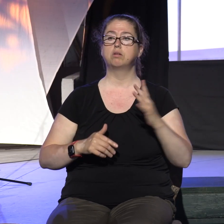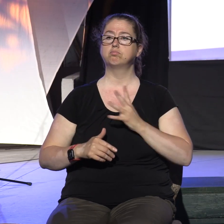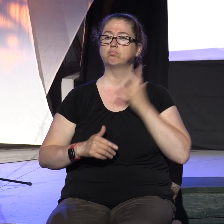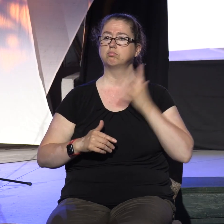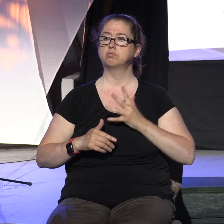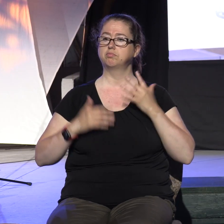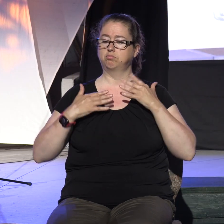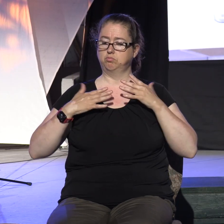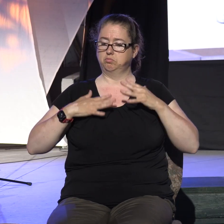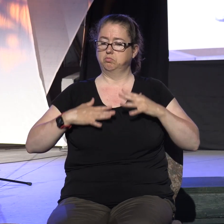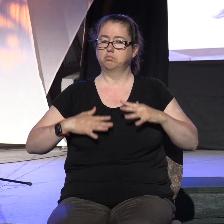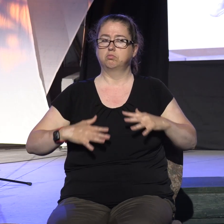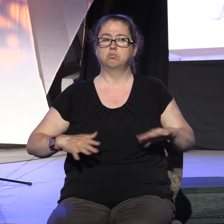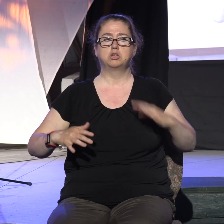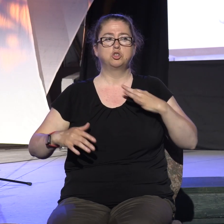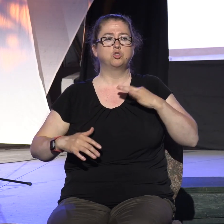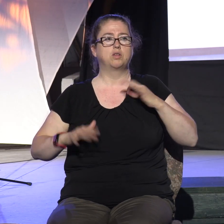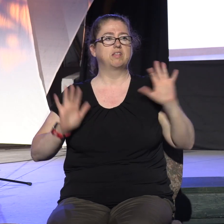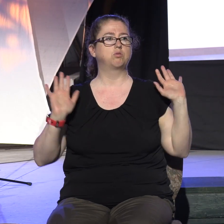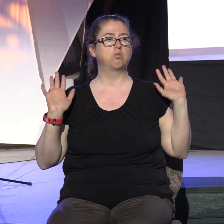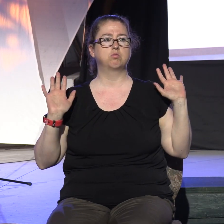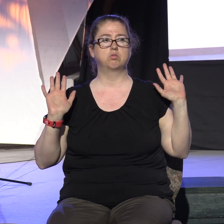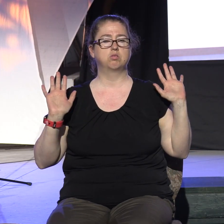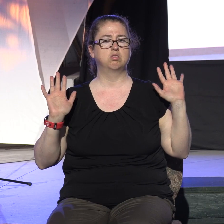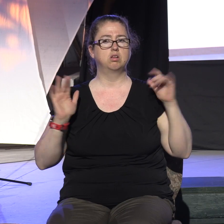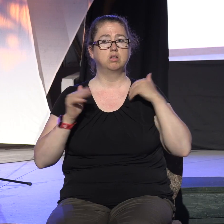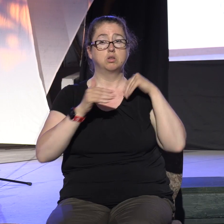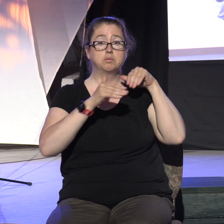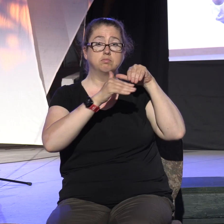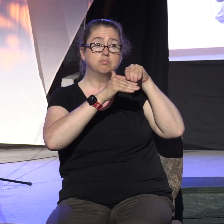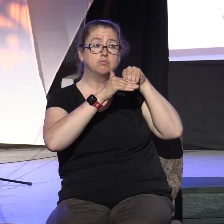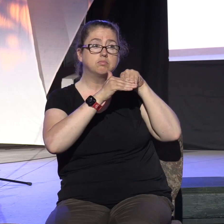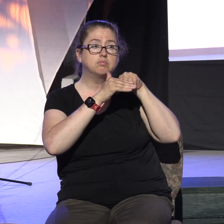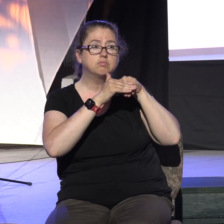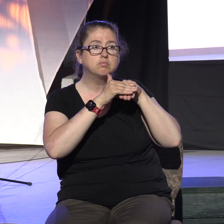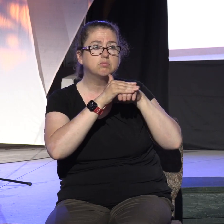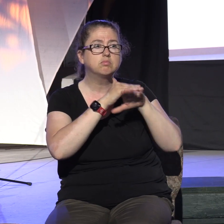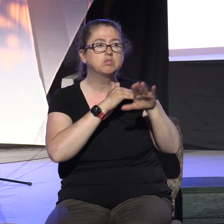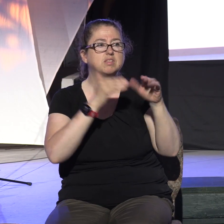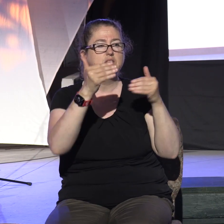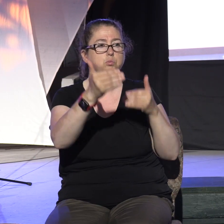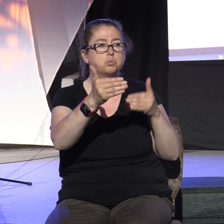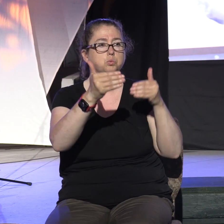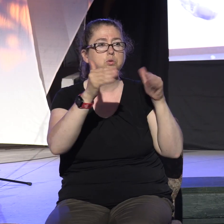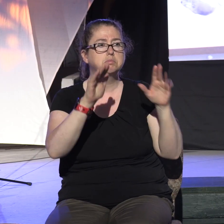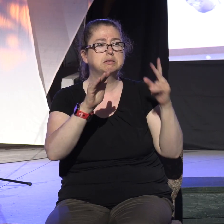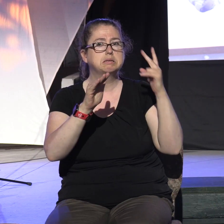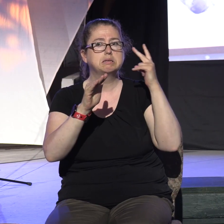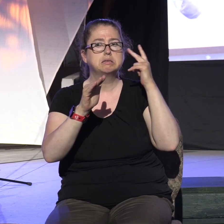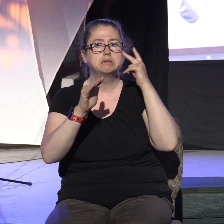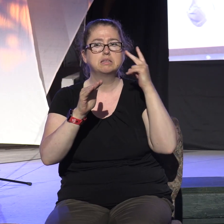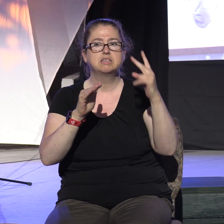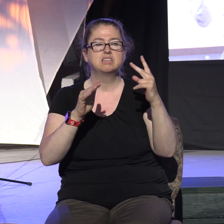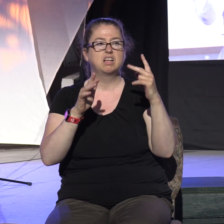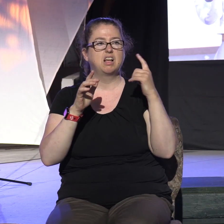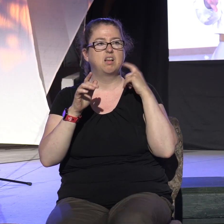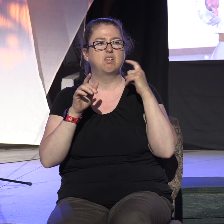circular hanger units like you see at Nordstrom. Every one of them just crammed